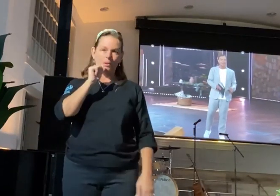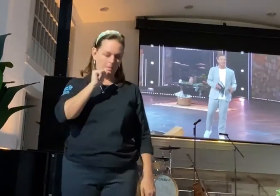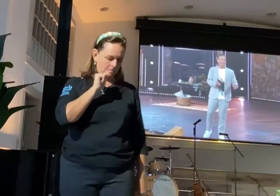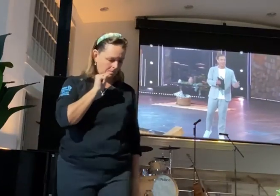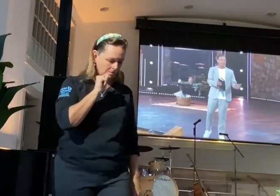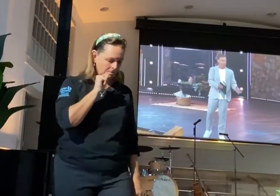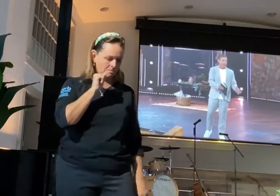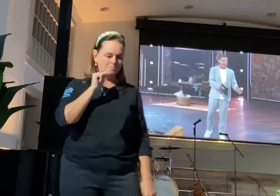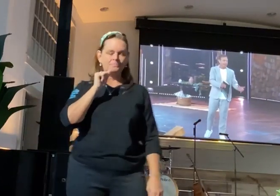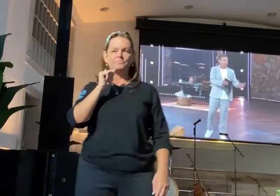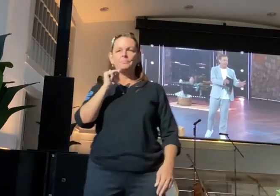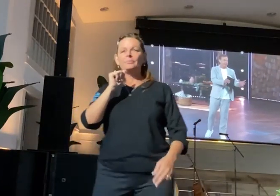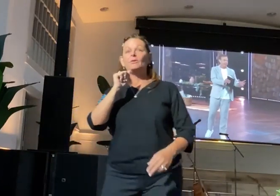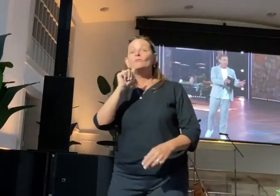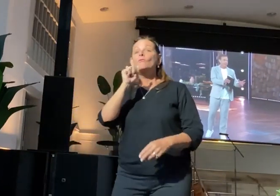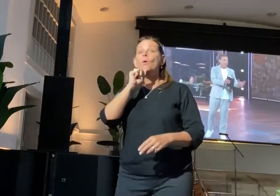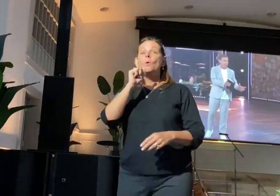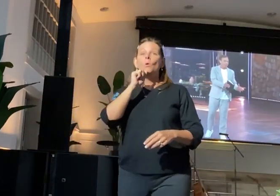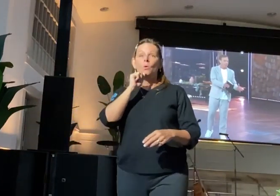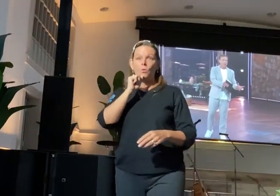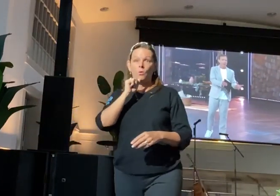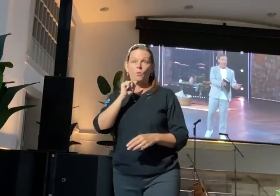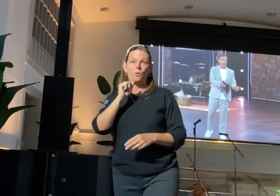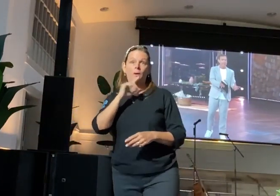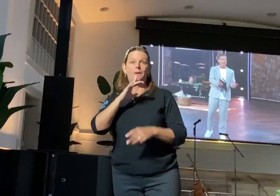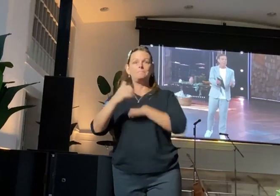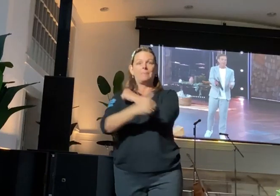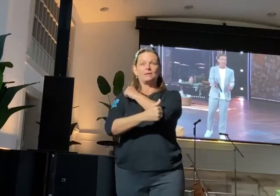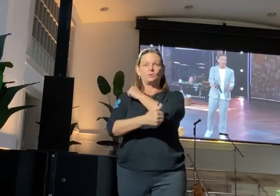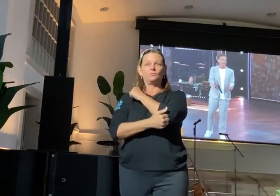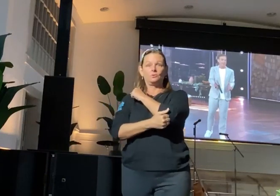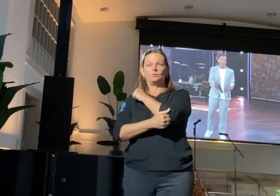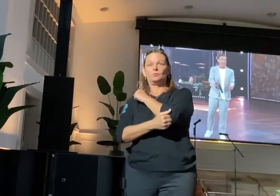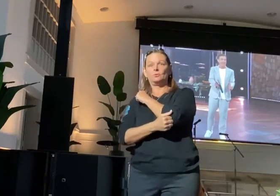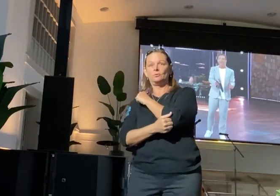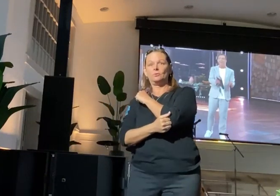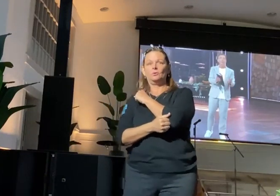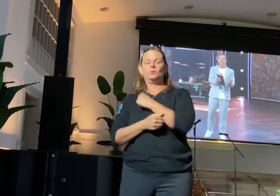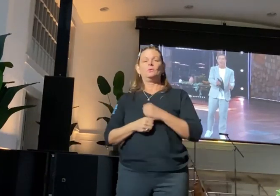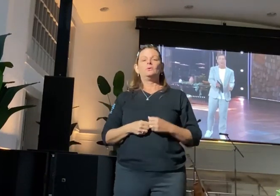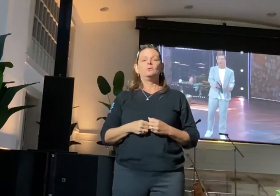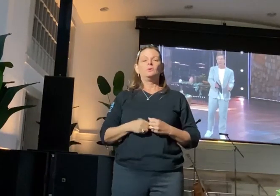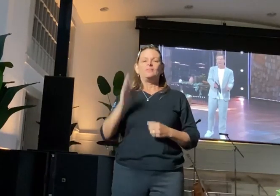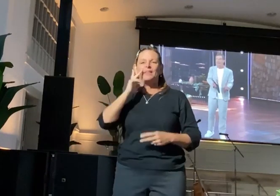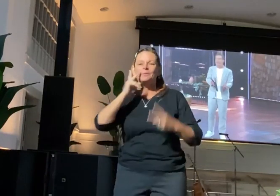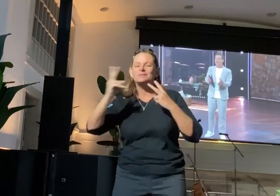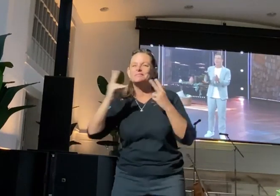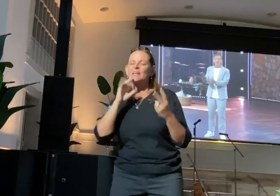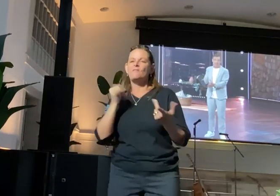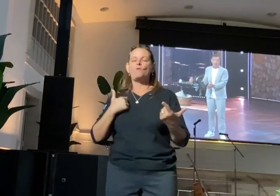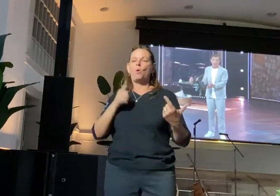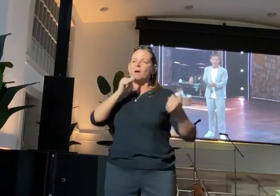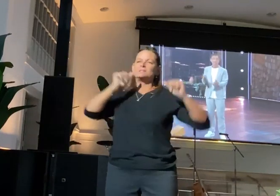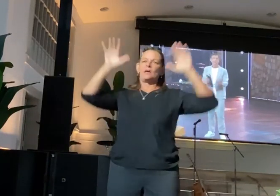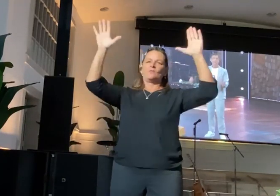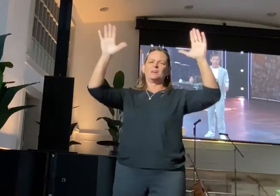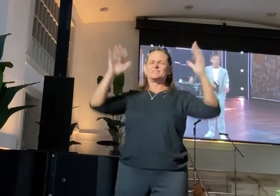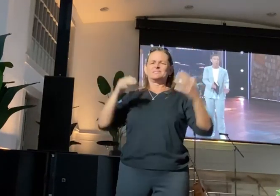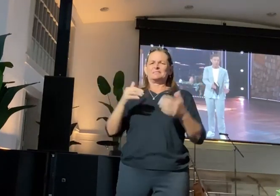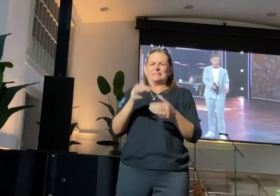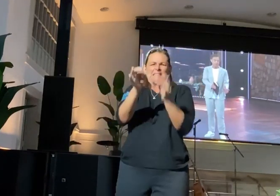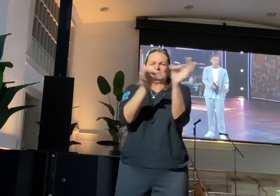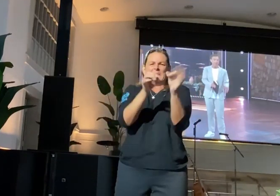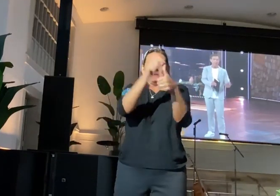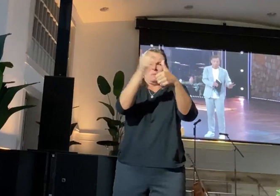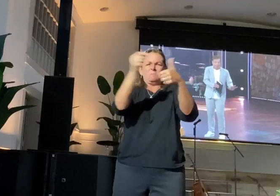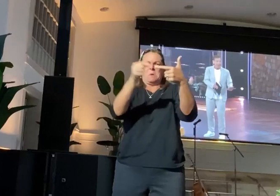to select a spotless, pure lamb that would be sacrificed. And they were to do it on the 10th day of the